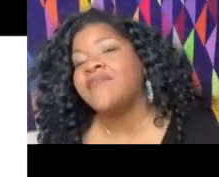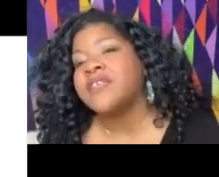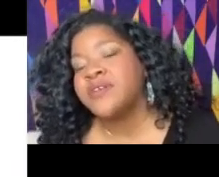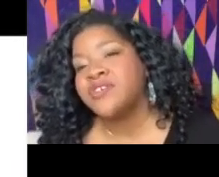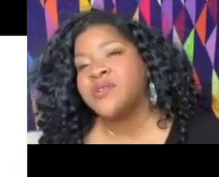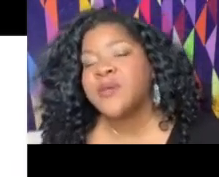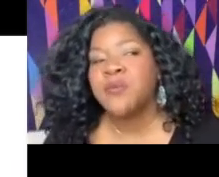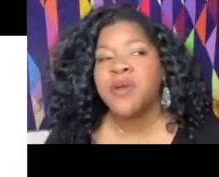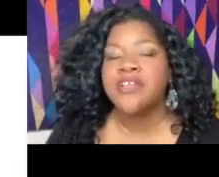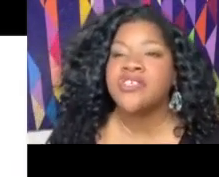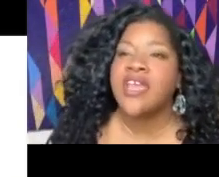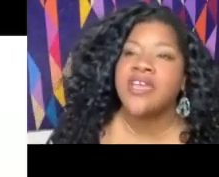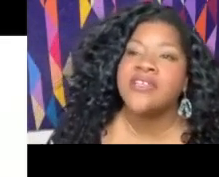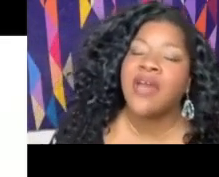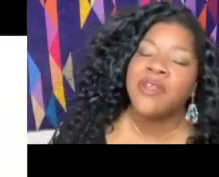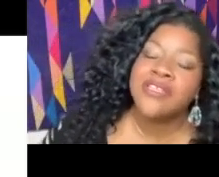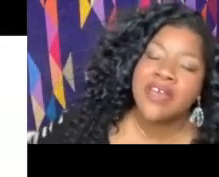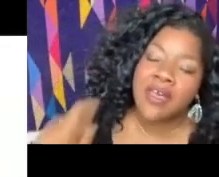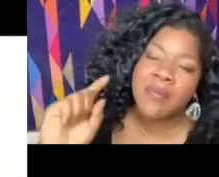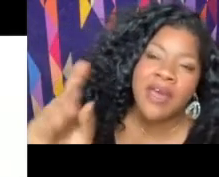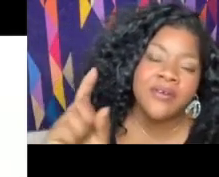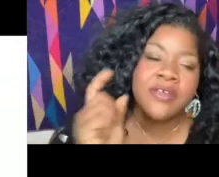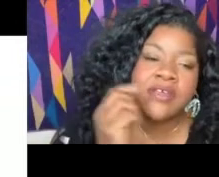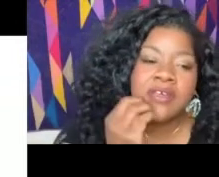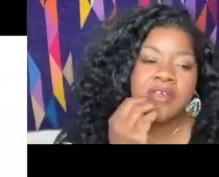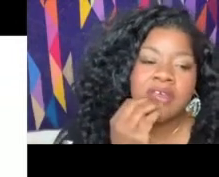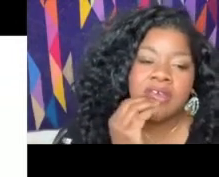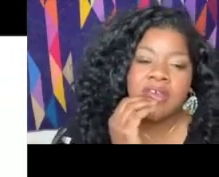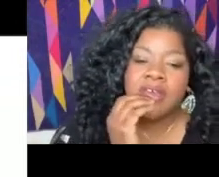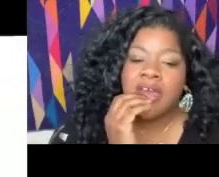I love this picture so much. And I want to talk